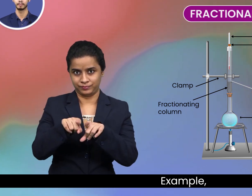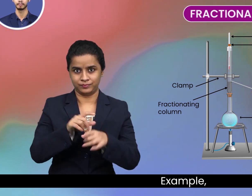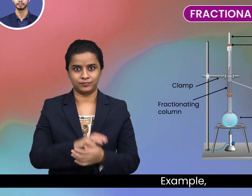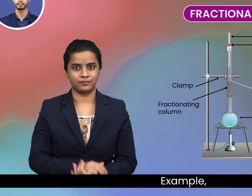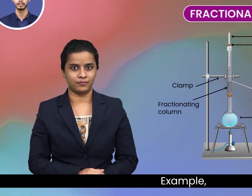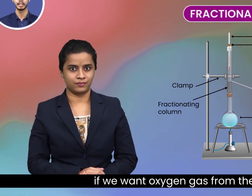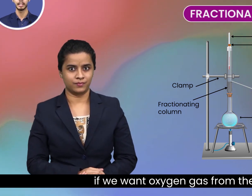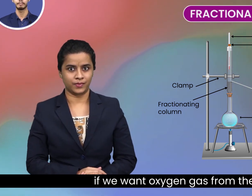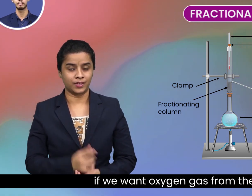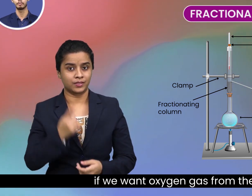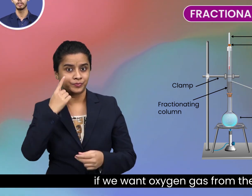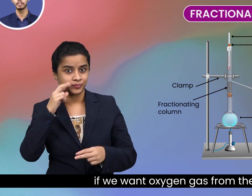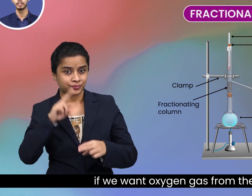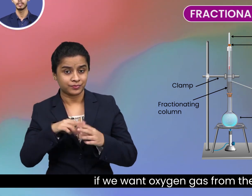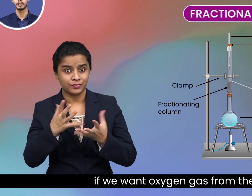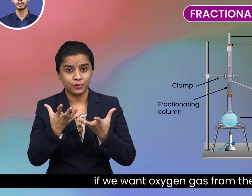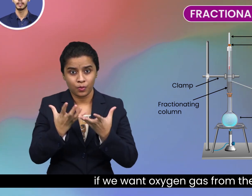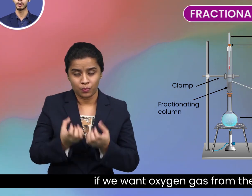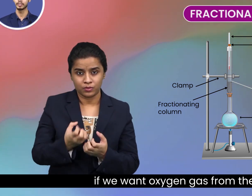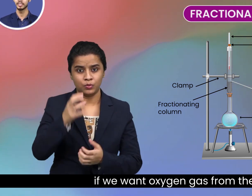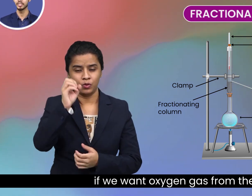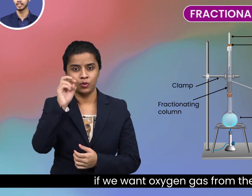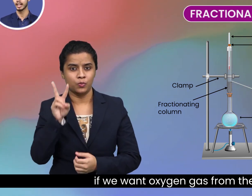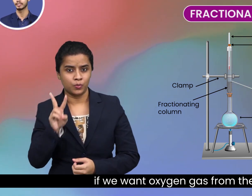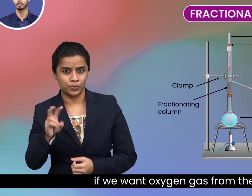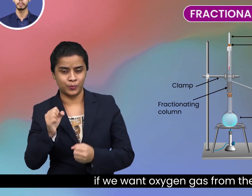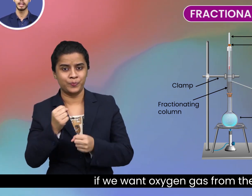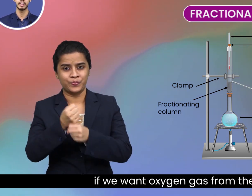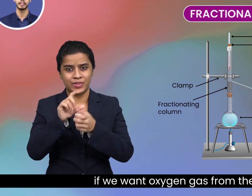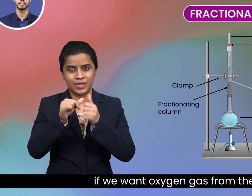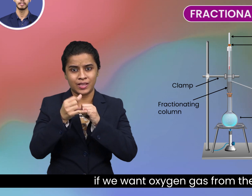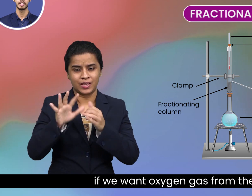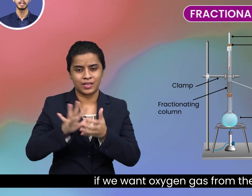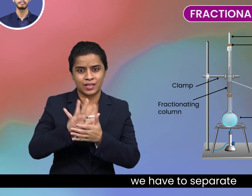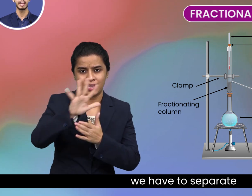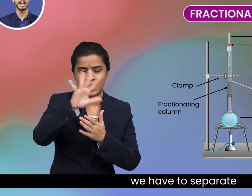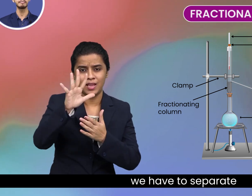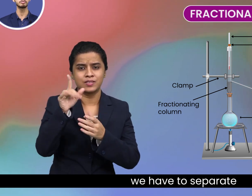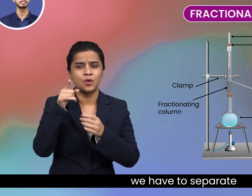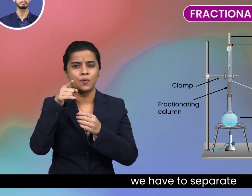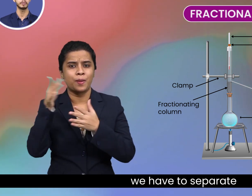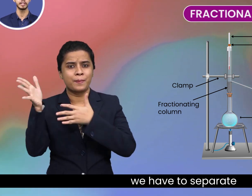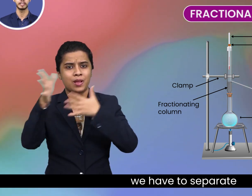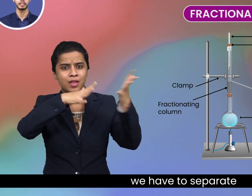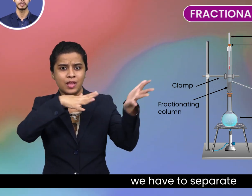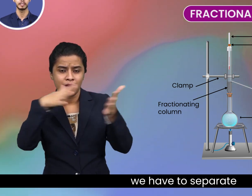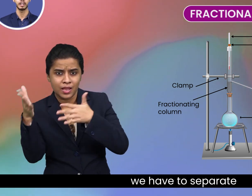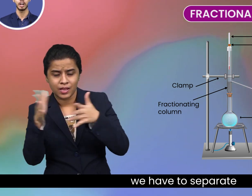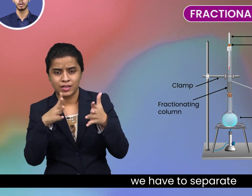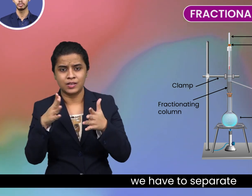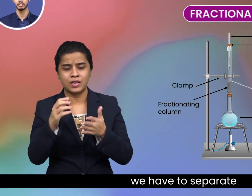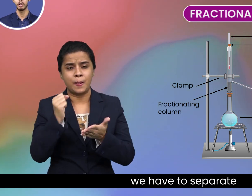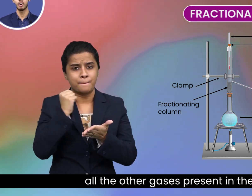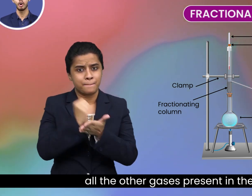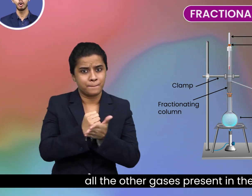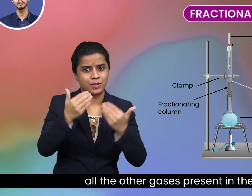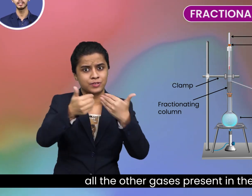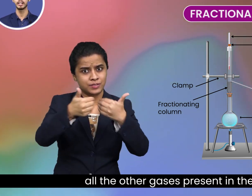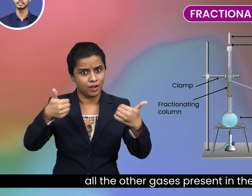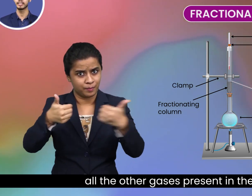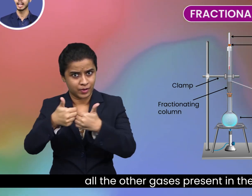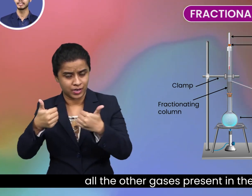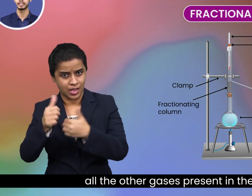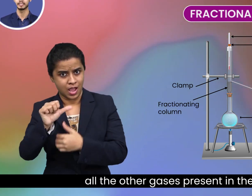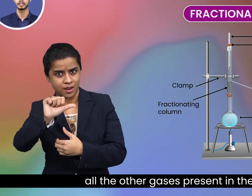Example, if we want oxygen gas from air, we have to separate out all